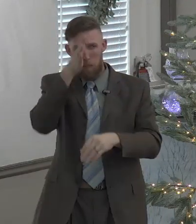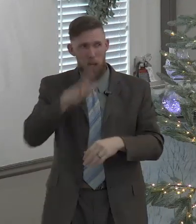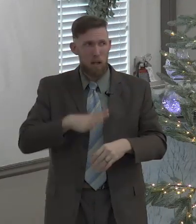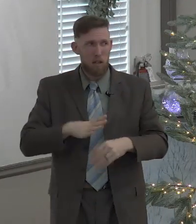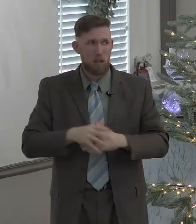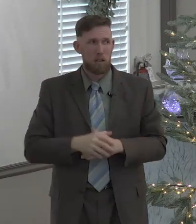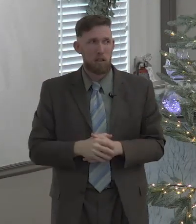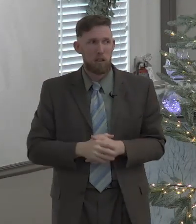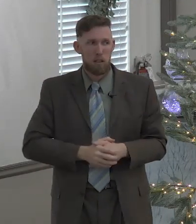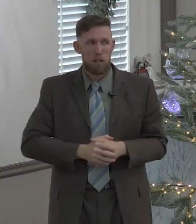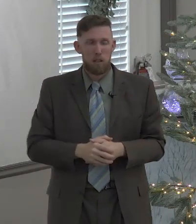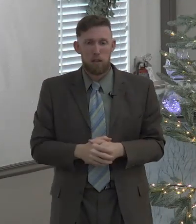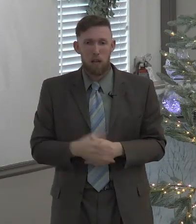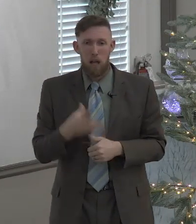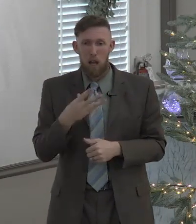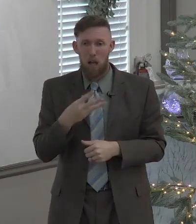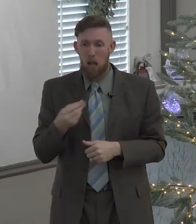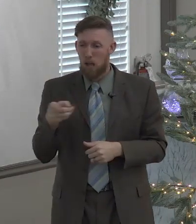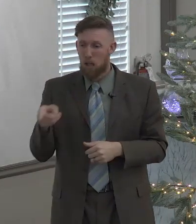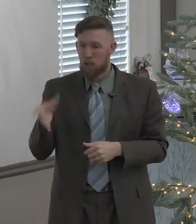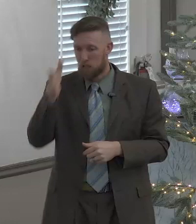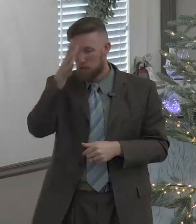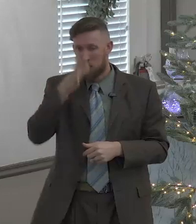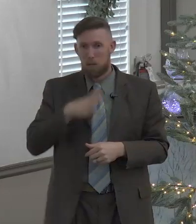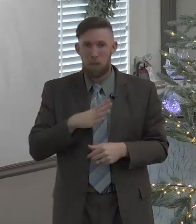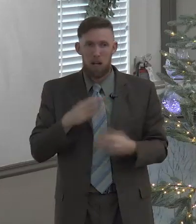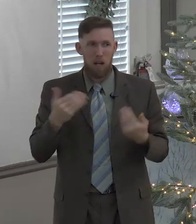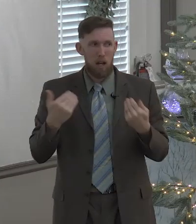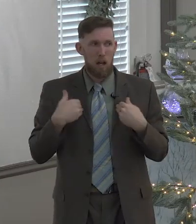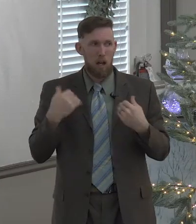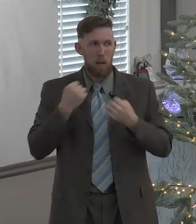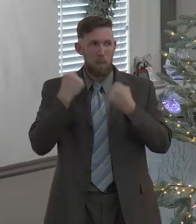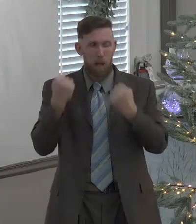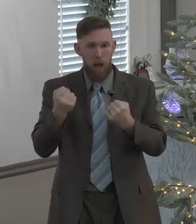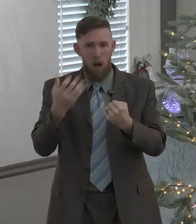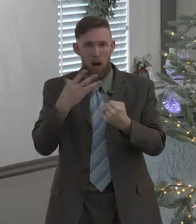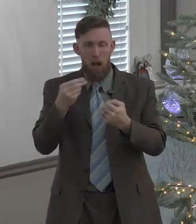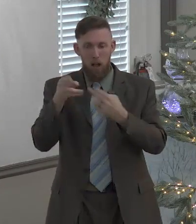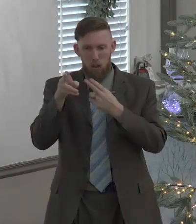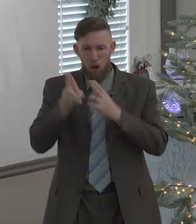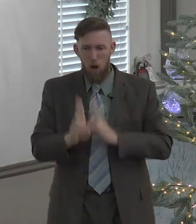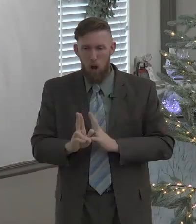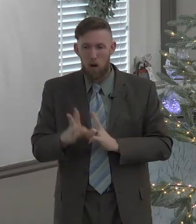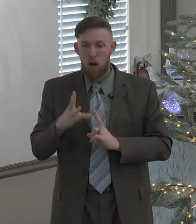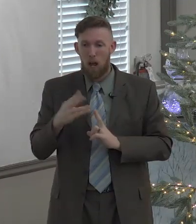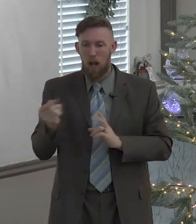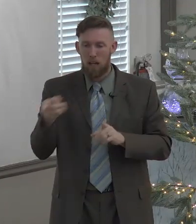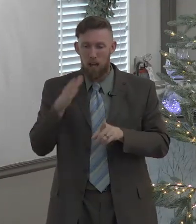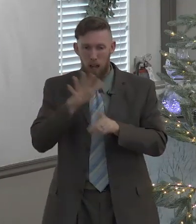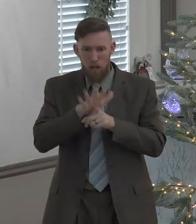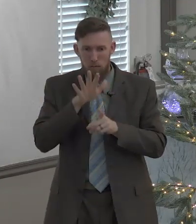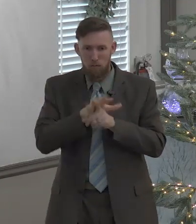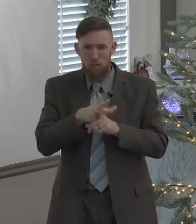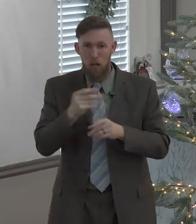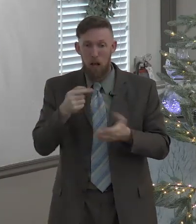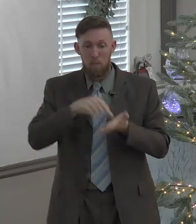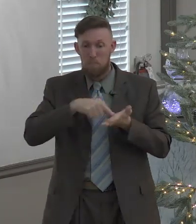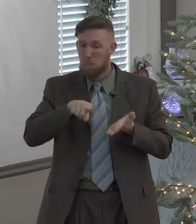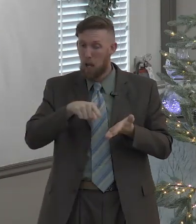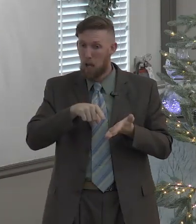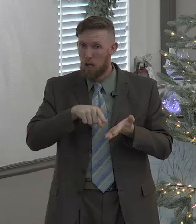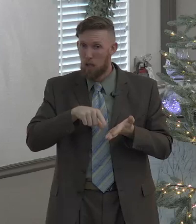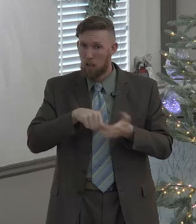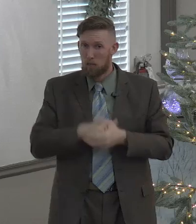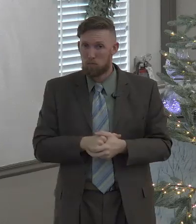He's got a big position. He's a very important man. And Jairus had power and